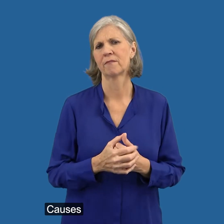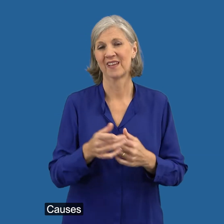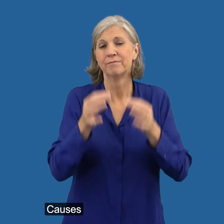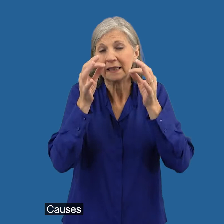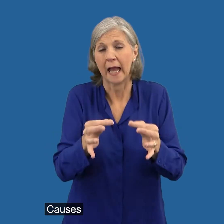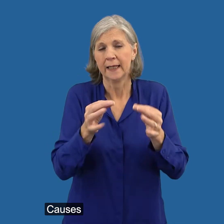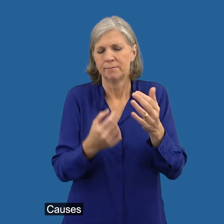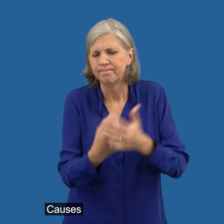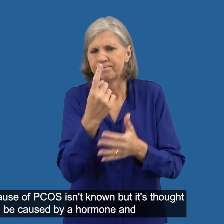Causes.